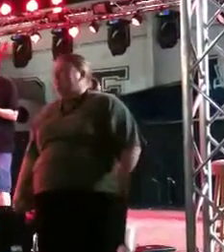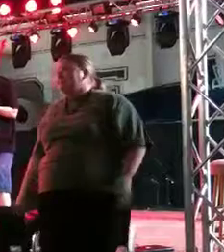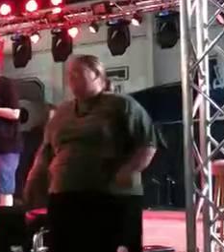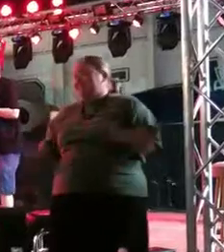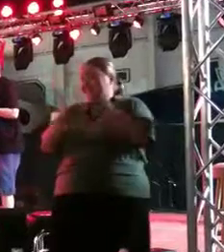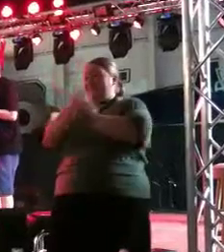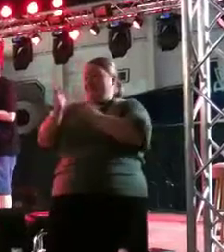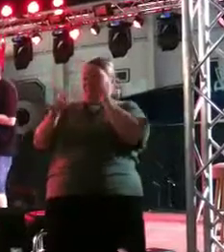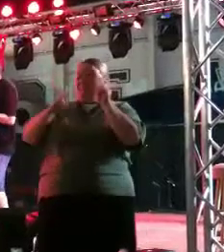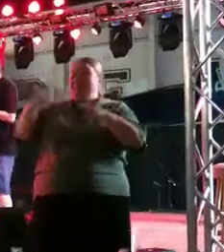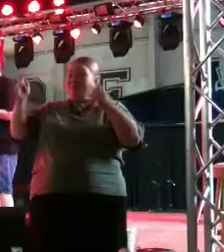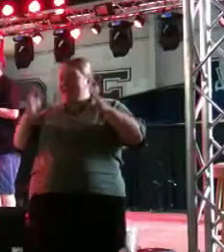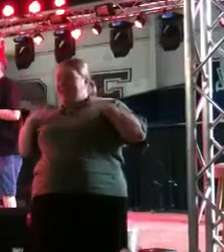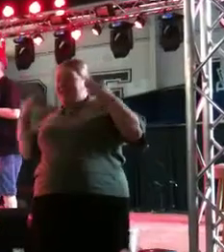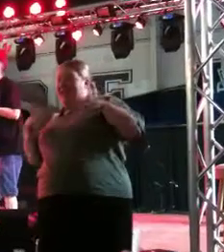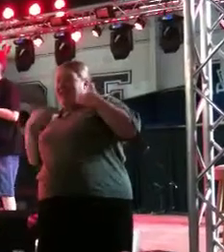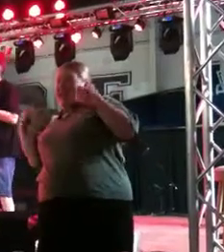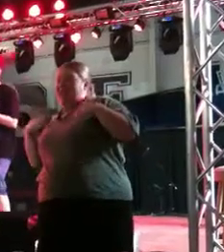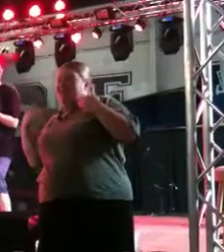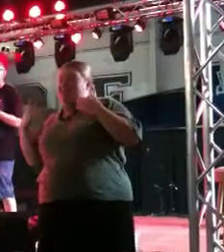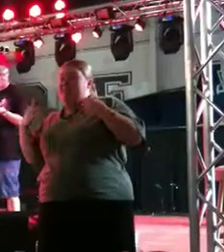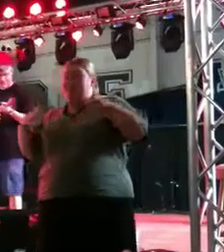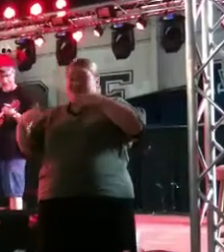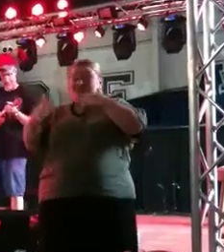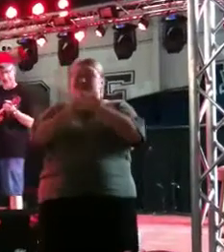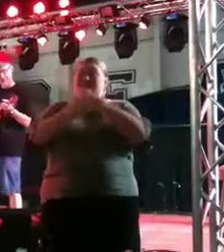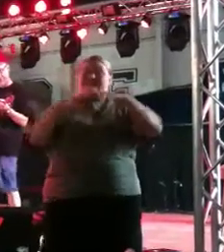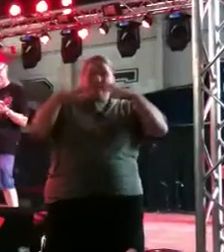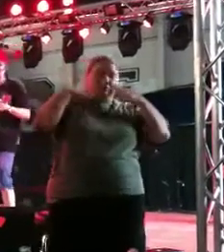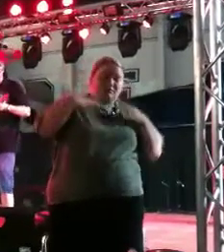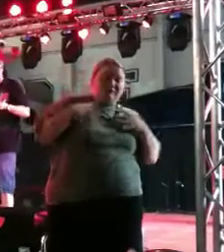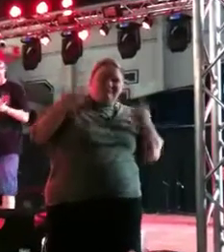Some folks are happier being sad.